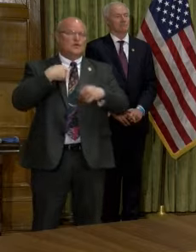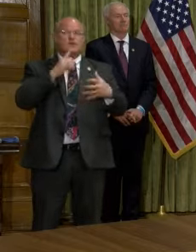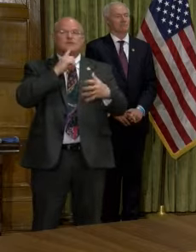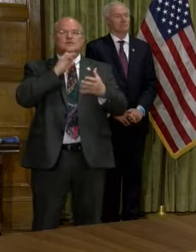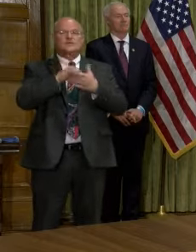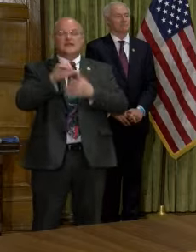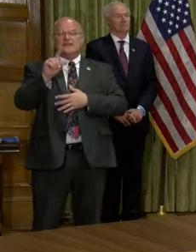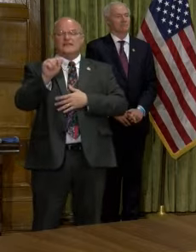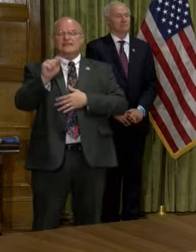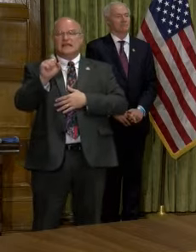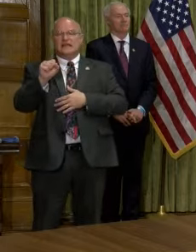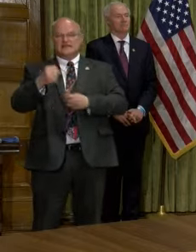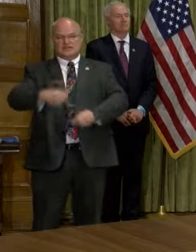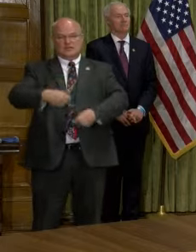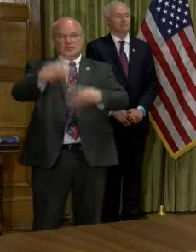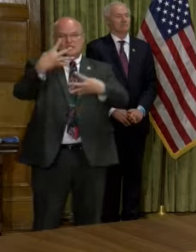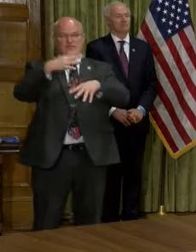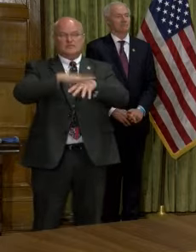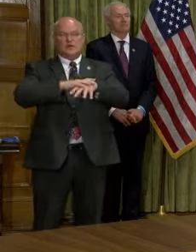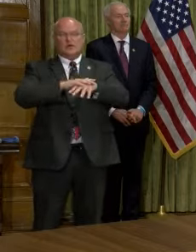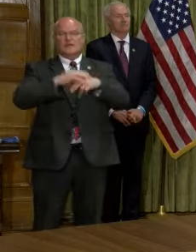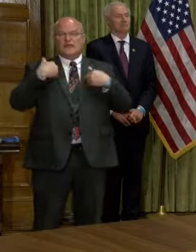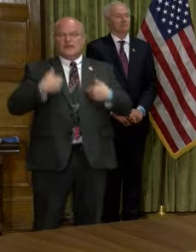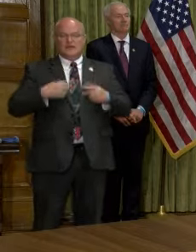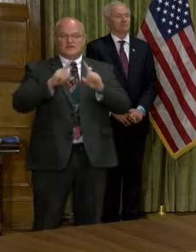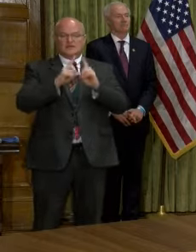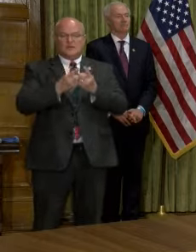make sure the data that goes up there is